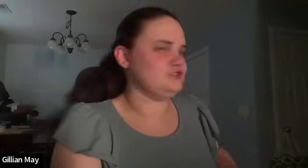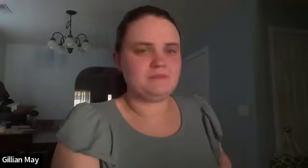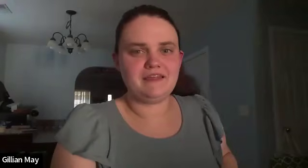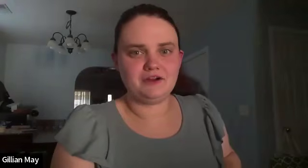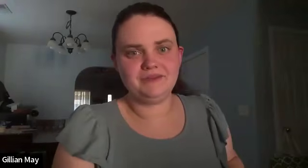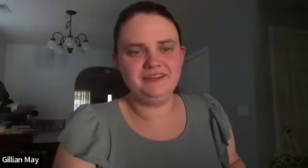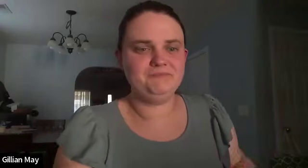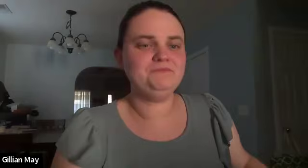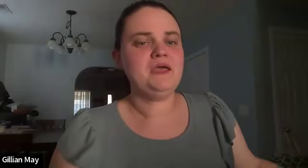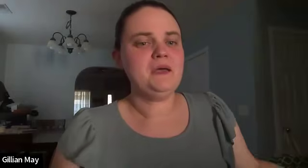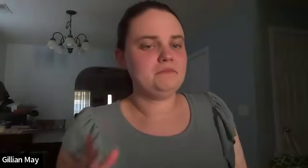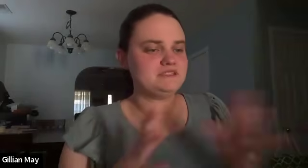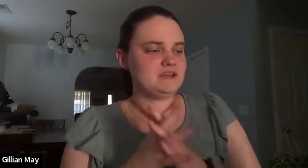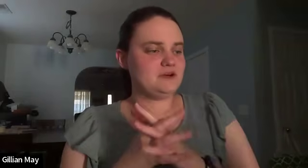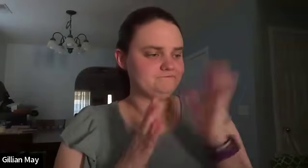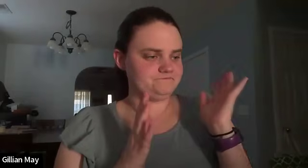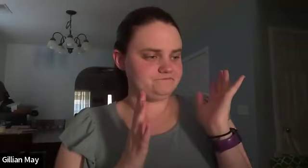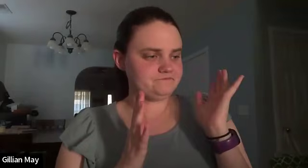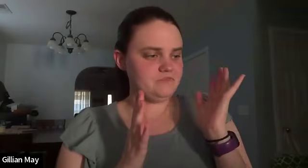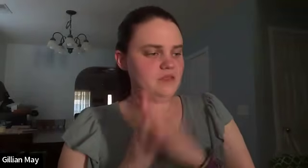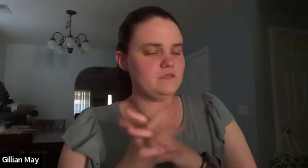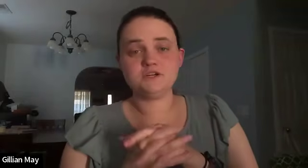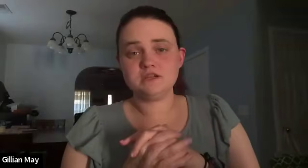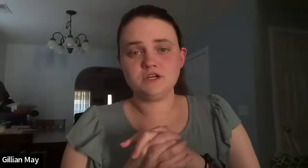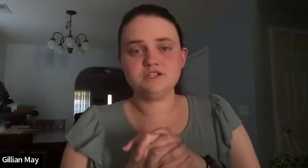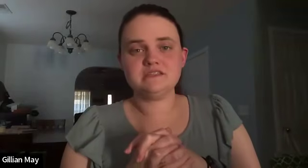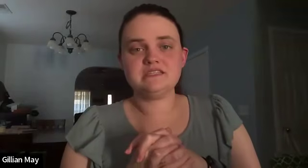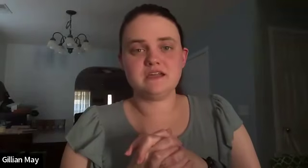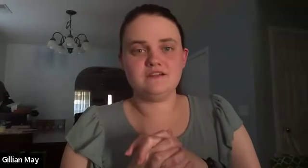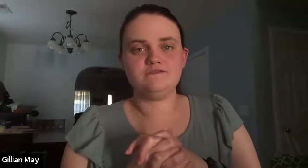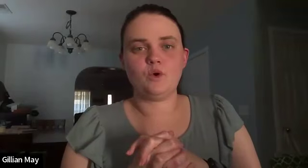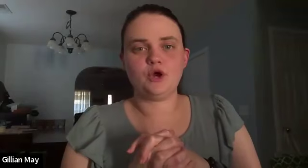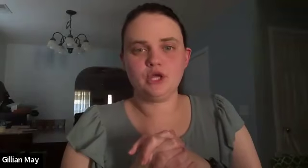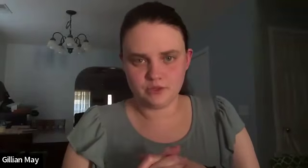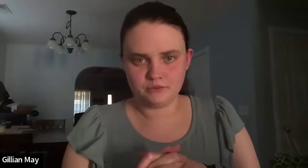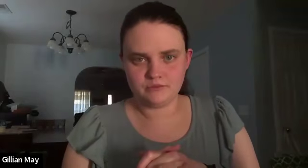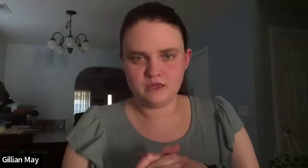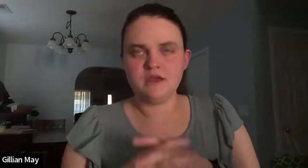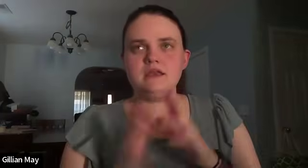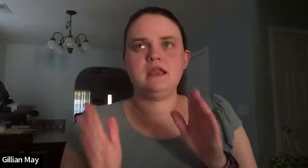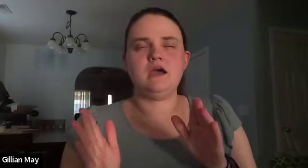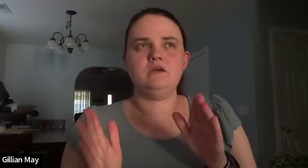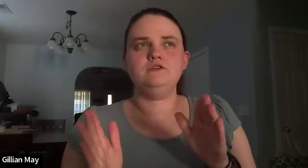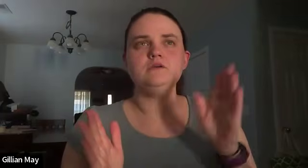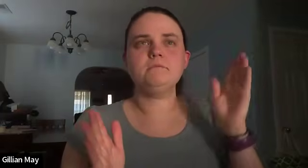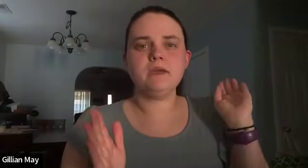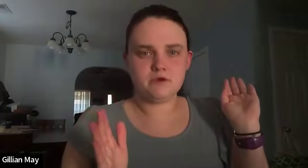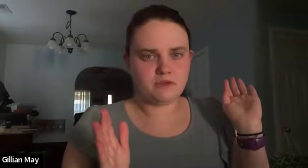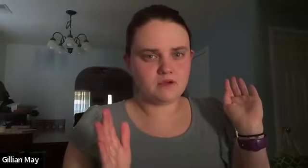turn my light on. But so the first sign we're gonna do is the sign for who. Now, if you remember back